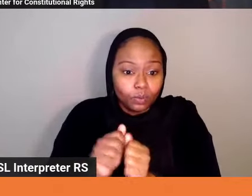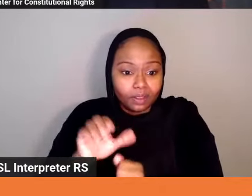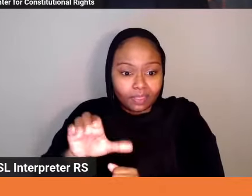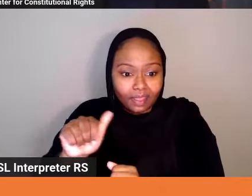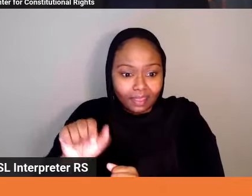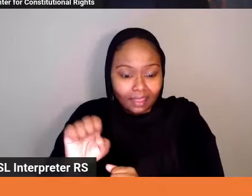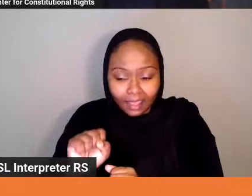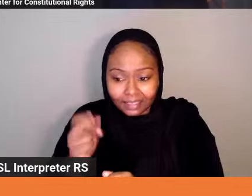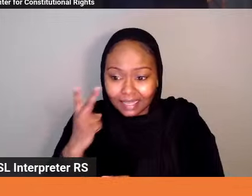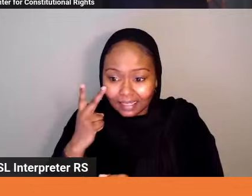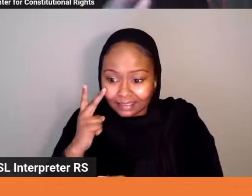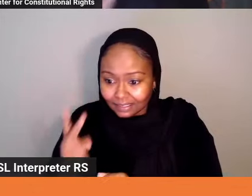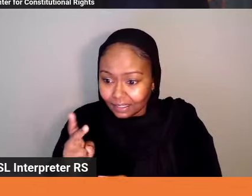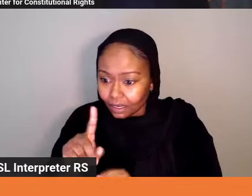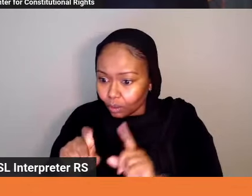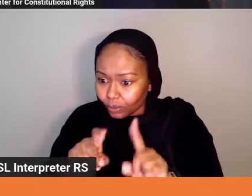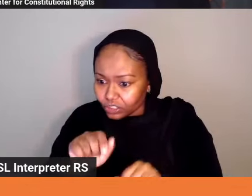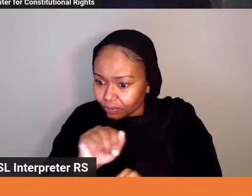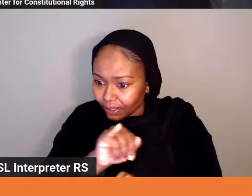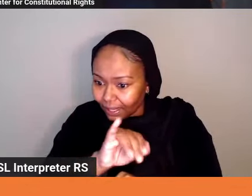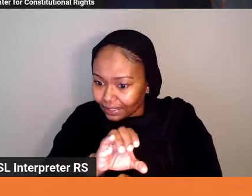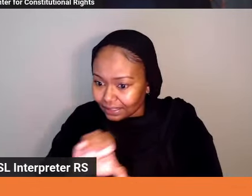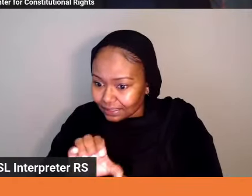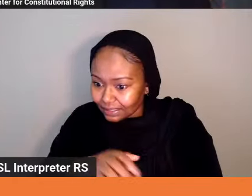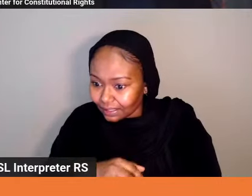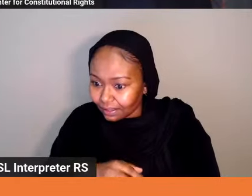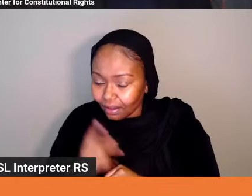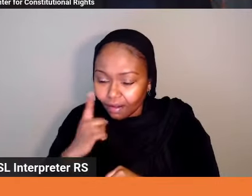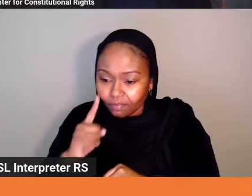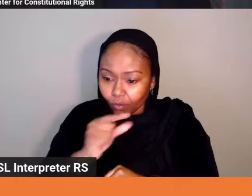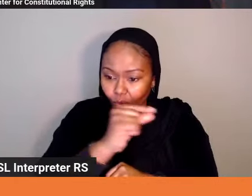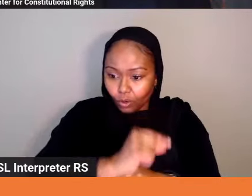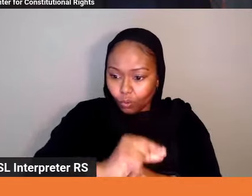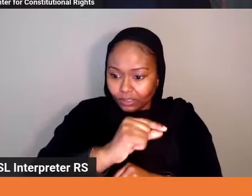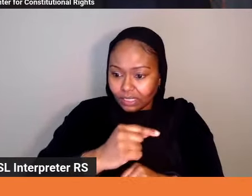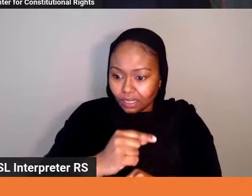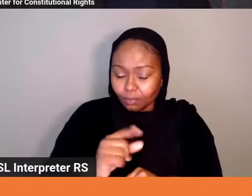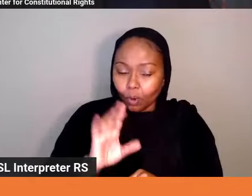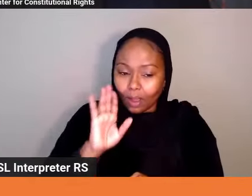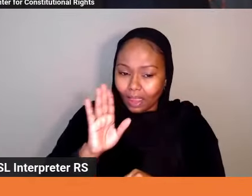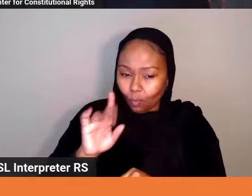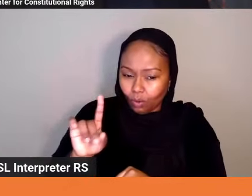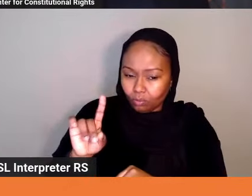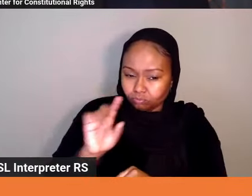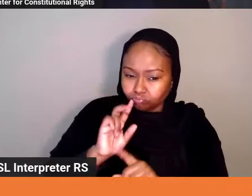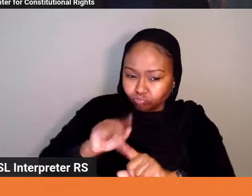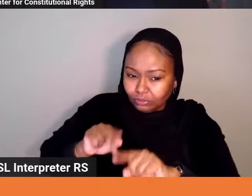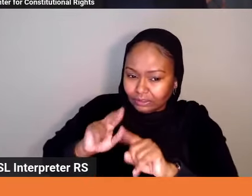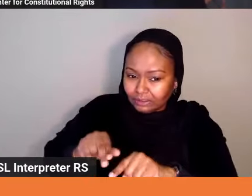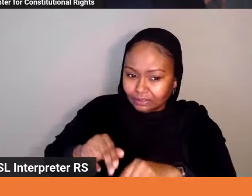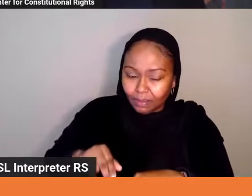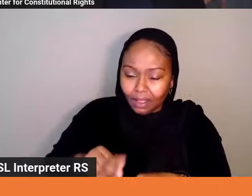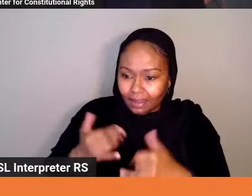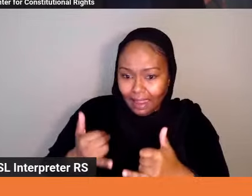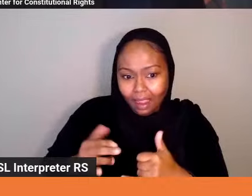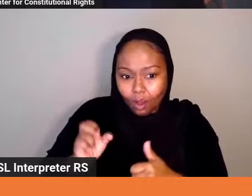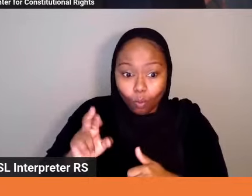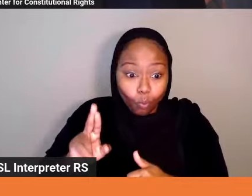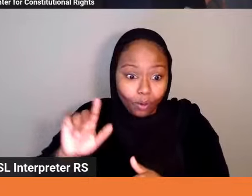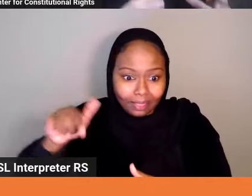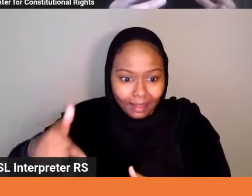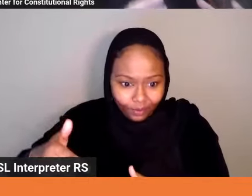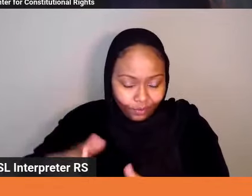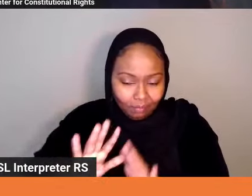ICC for Guantanamo, and I do want to get to that at some point, whether it's right now, Aaliyah, or after.